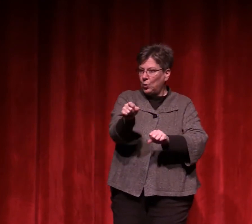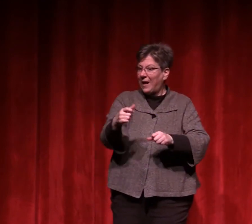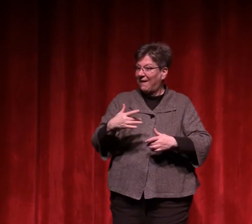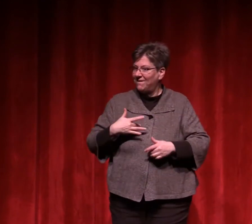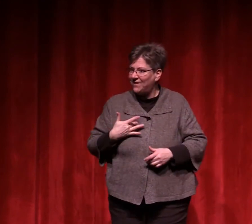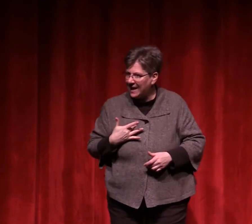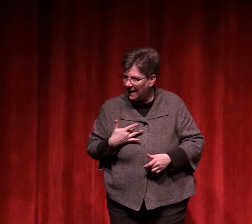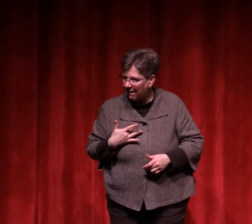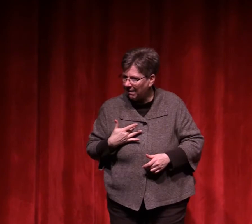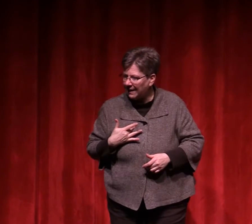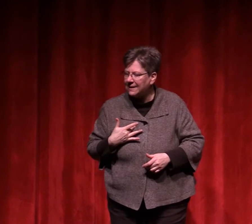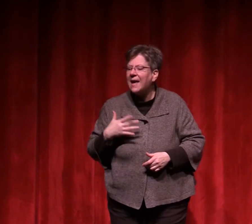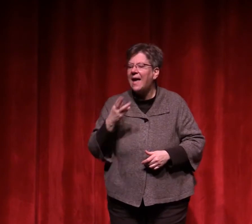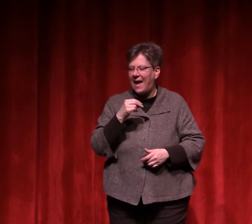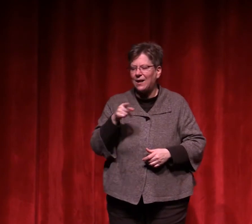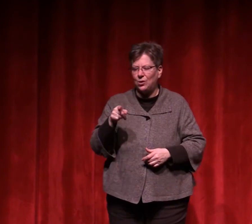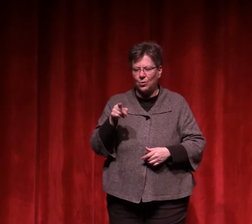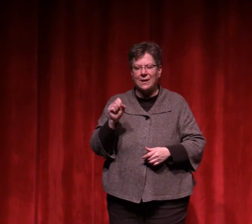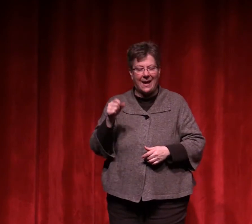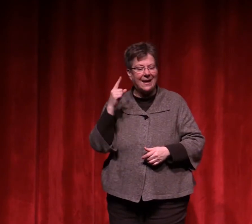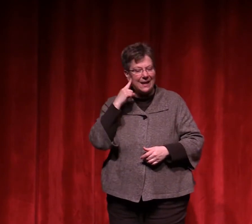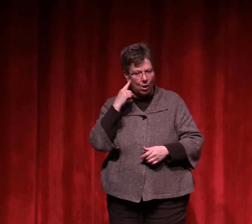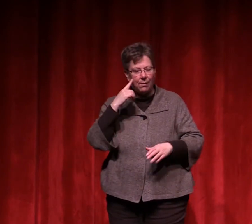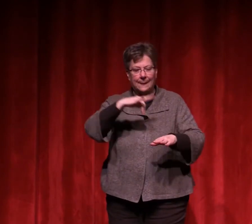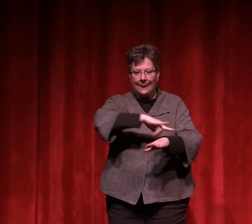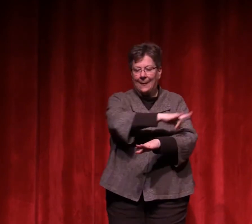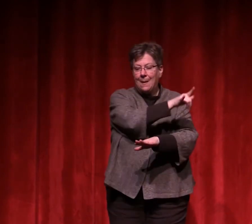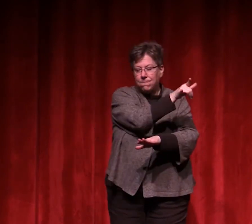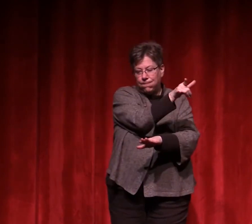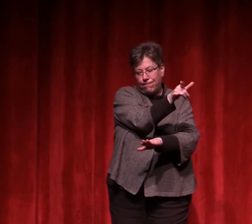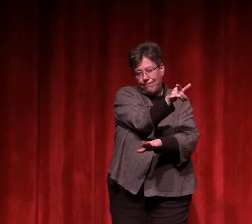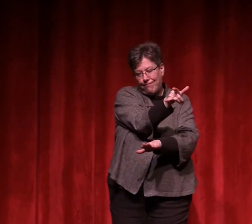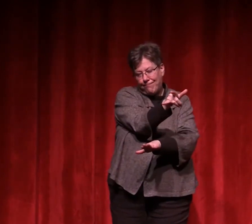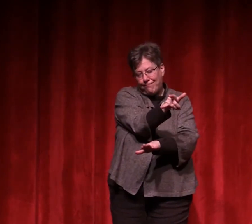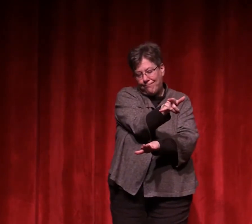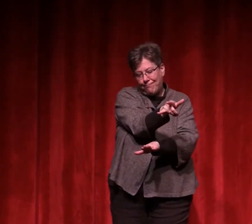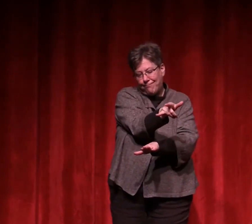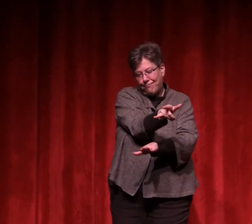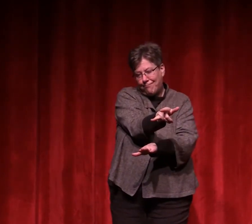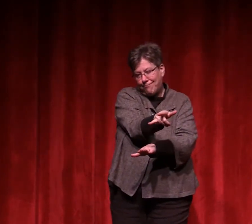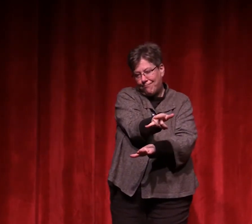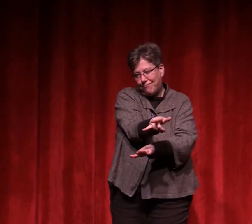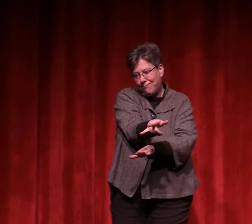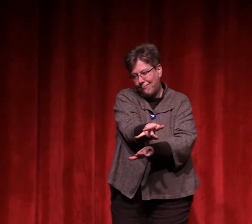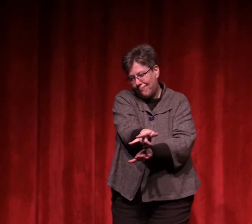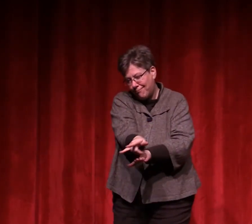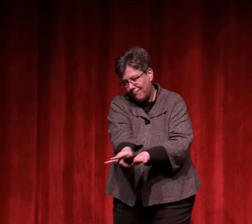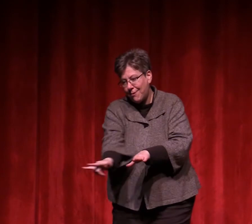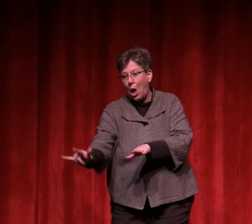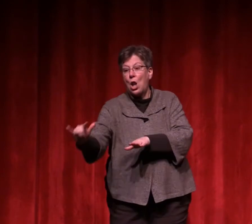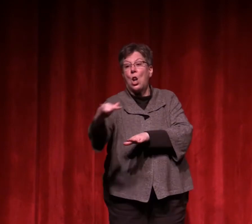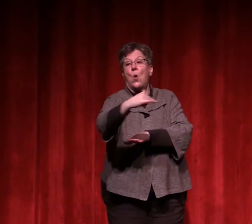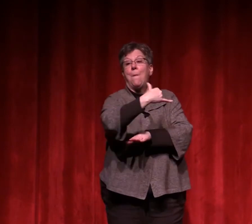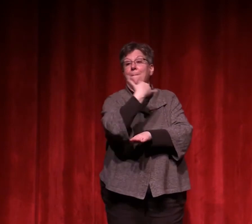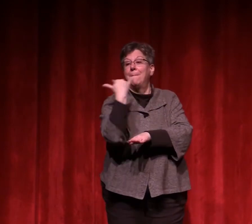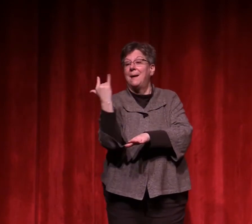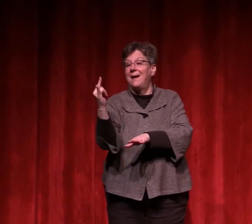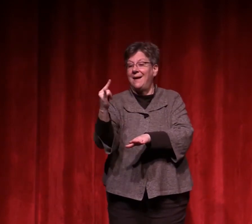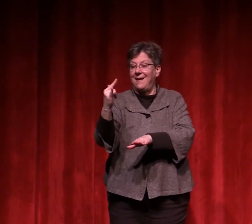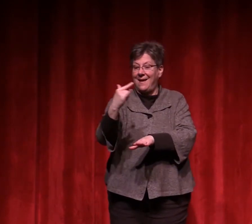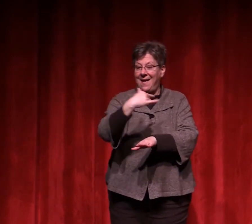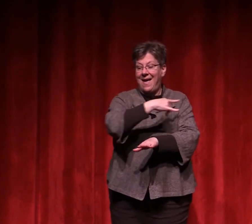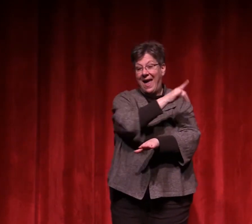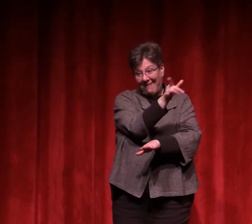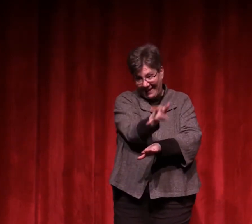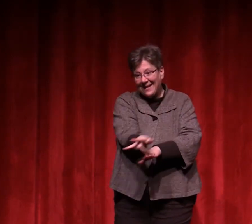both your heart and your soul. And it came over town and did a loop and came back out and